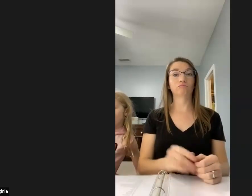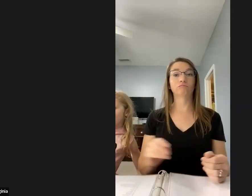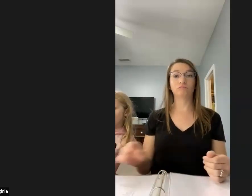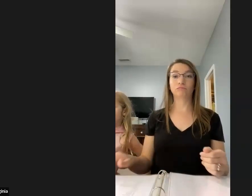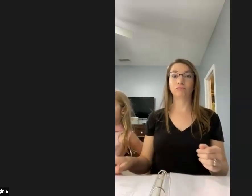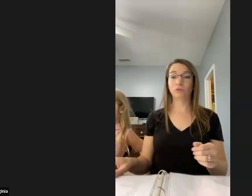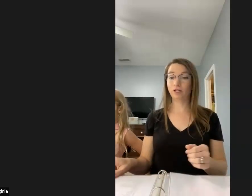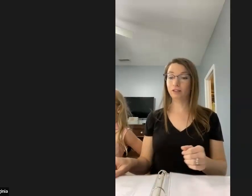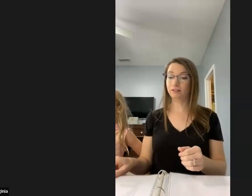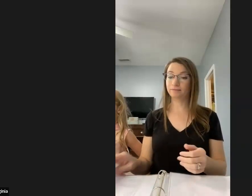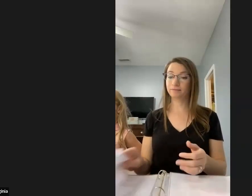Okay.